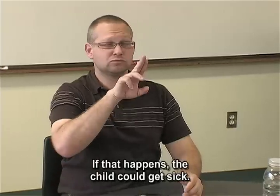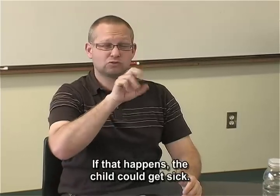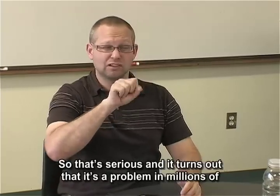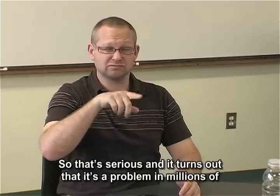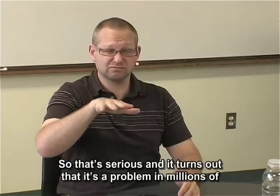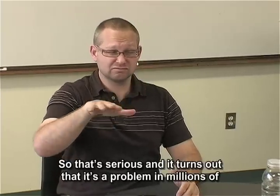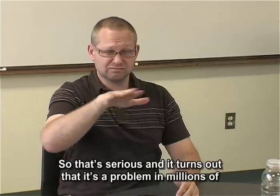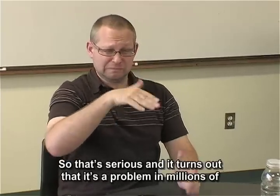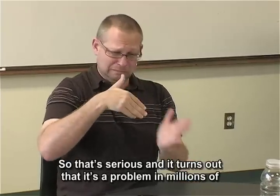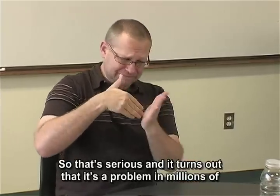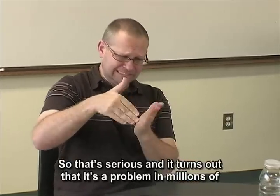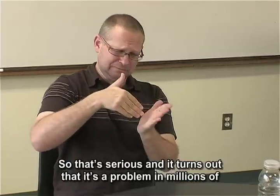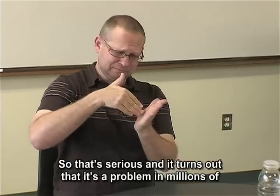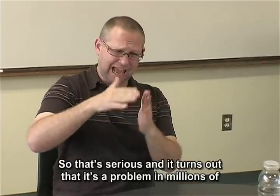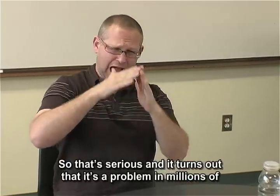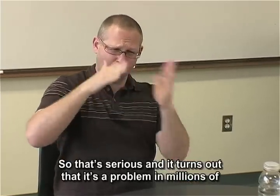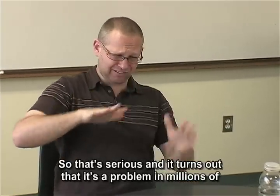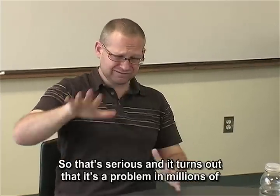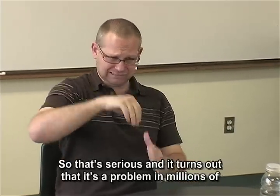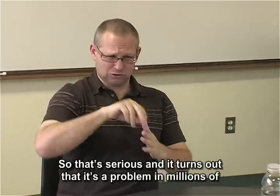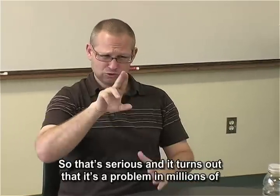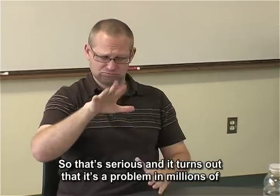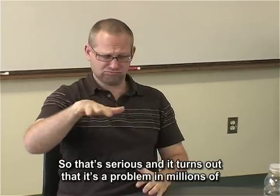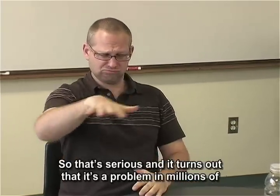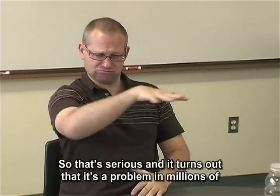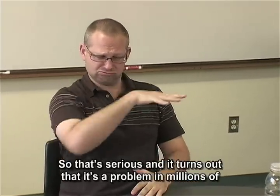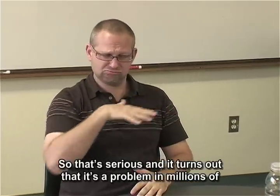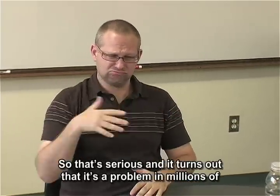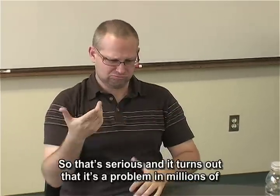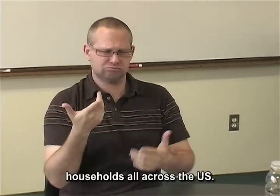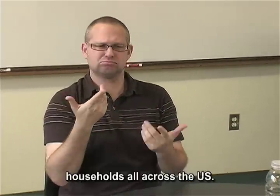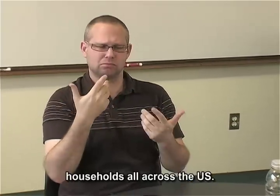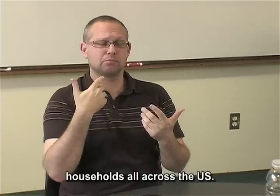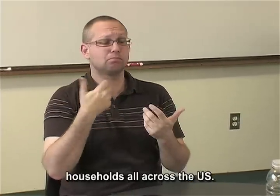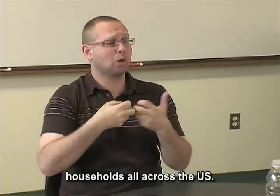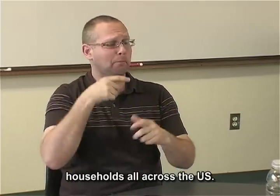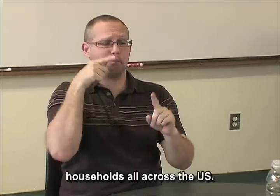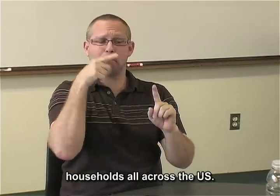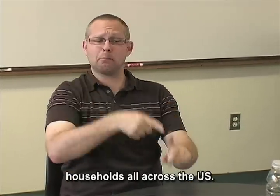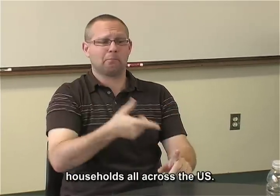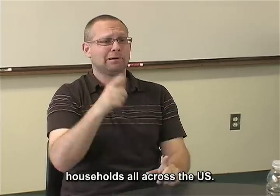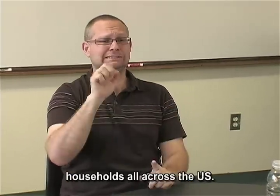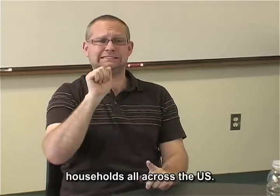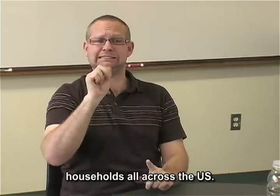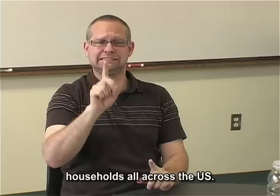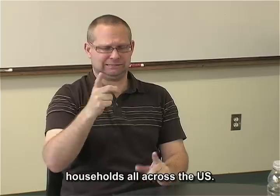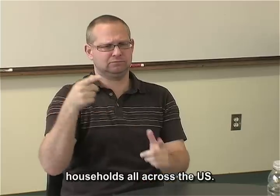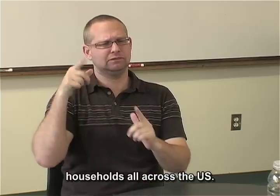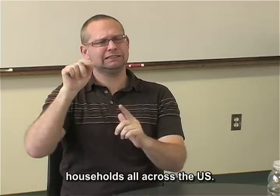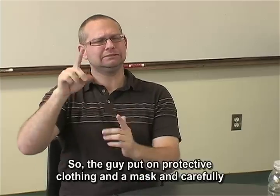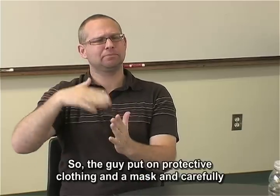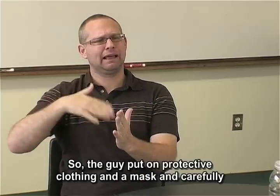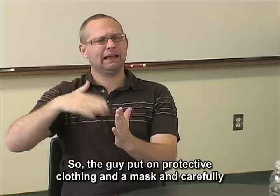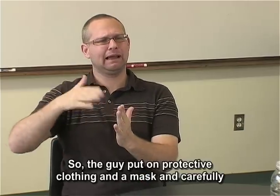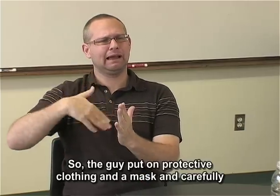So that's serious, and it turns out that it's a problem with millions of households all across the U.S. So the guy put on